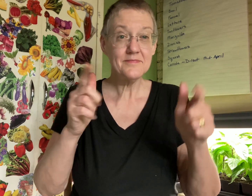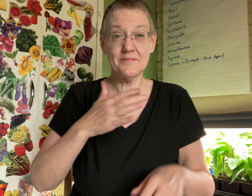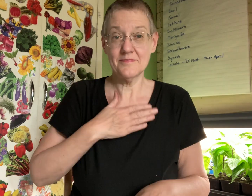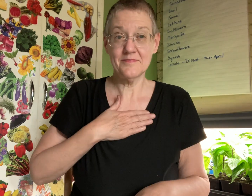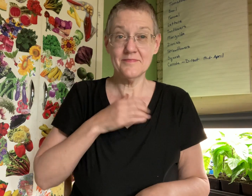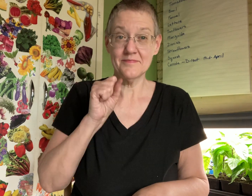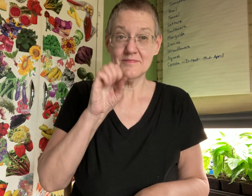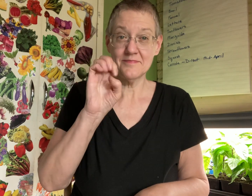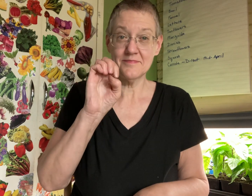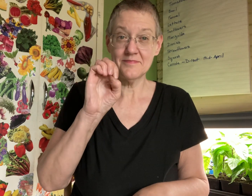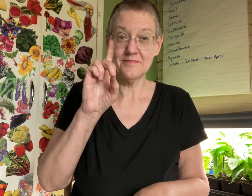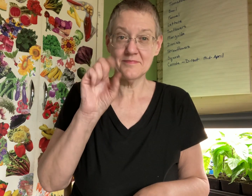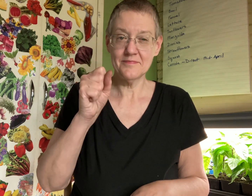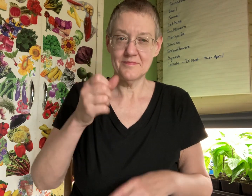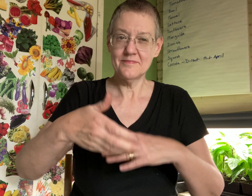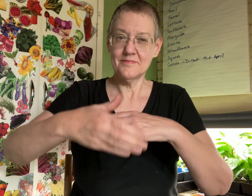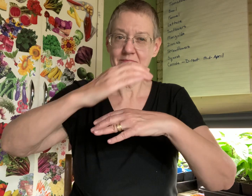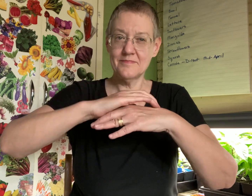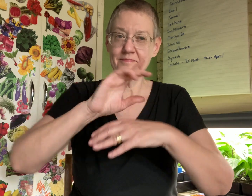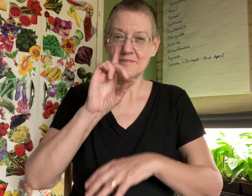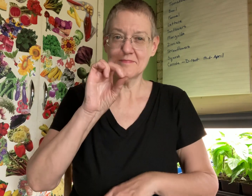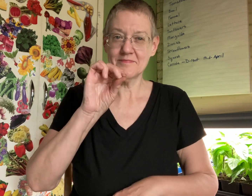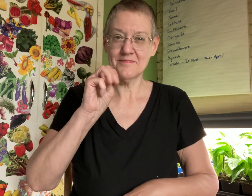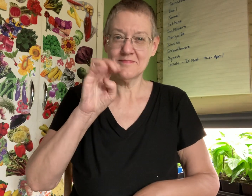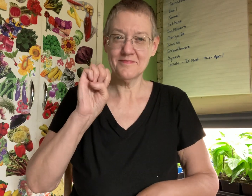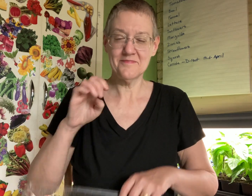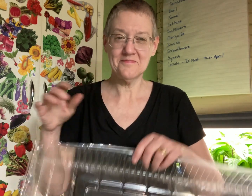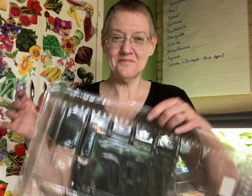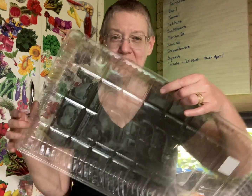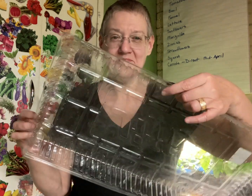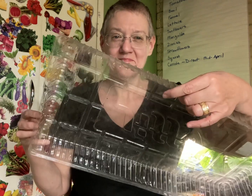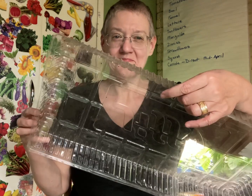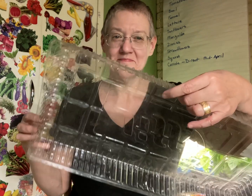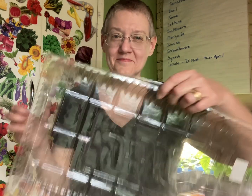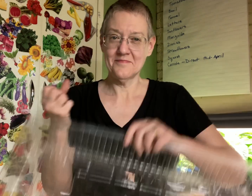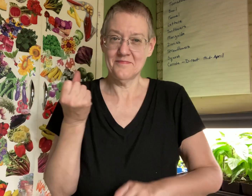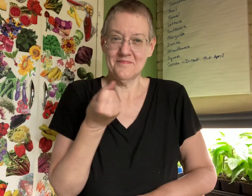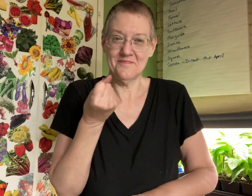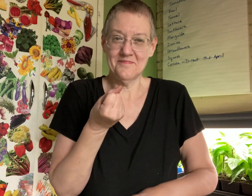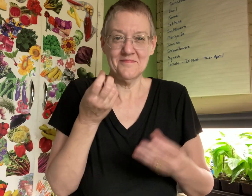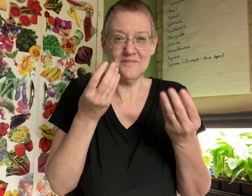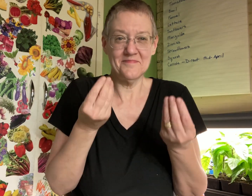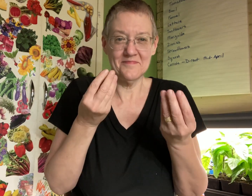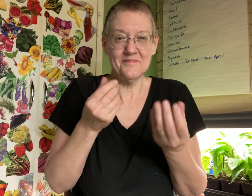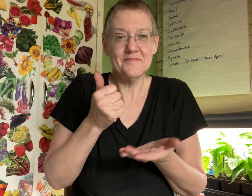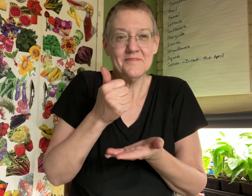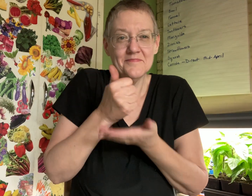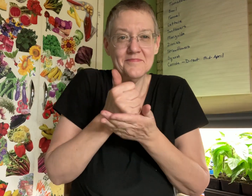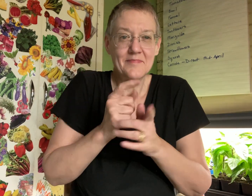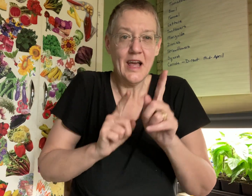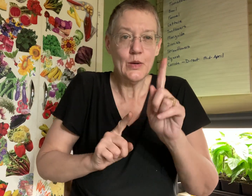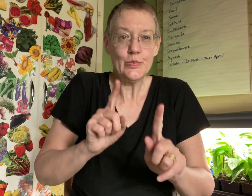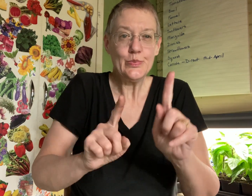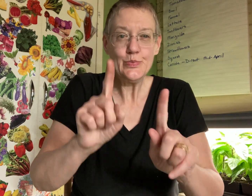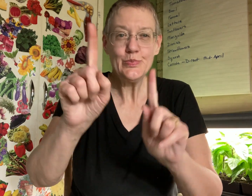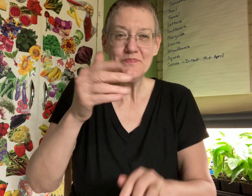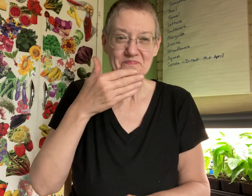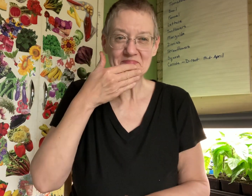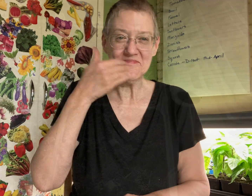And all my seeds I cover with a humidity dome. Holds in the moisture and helps with